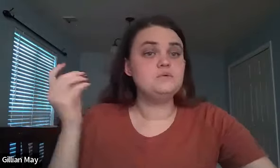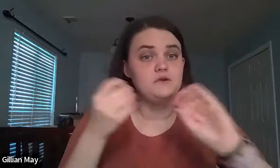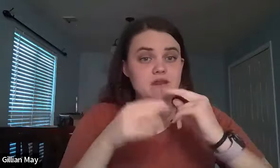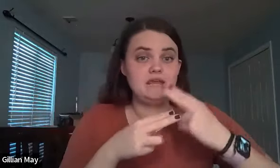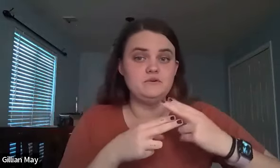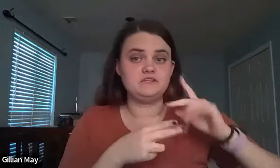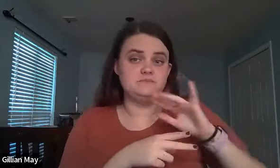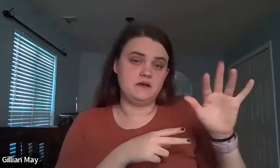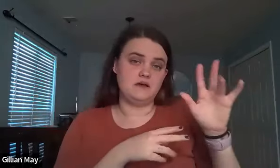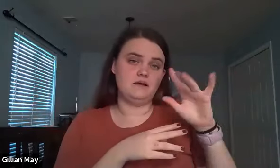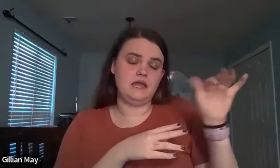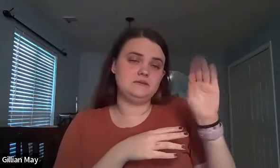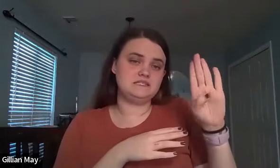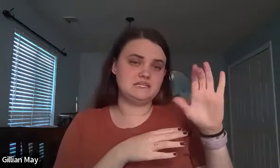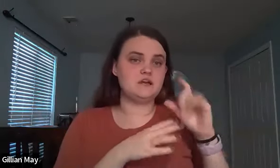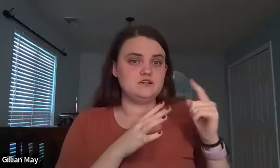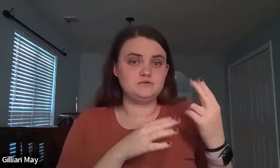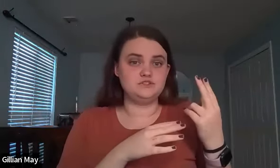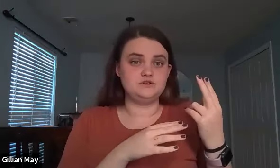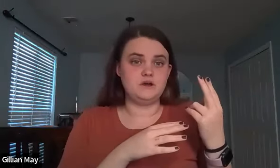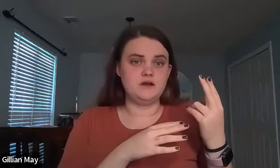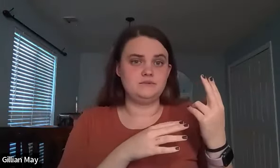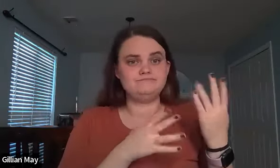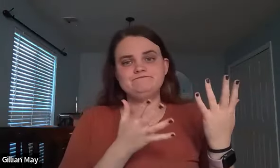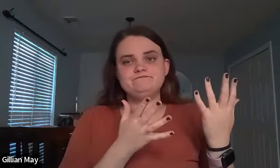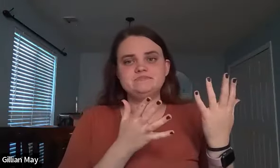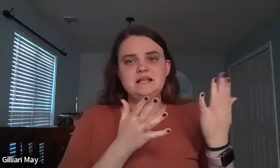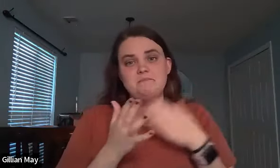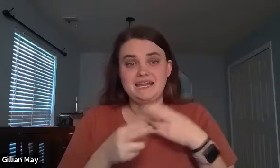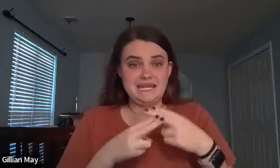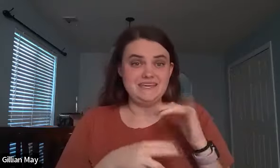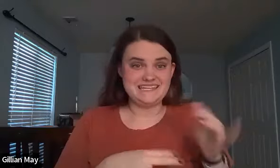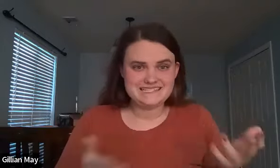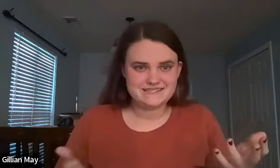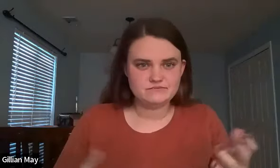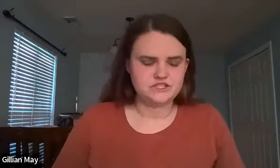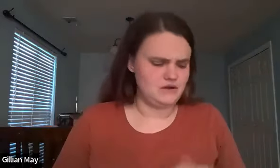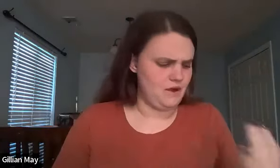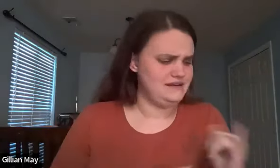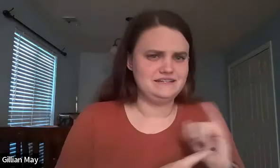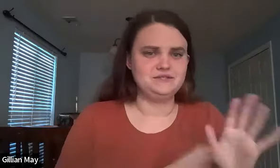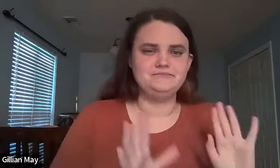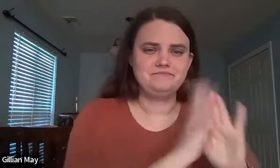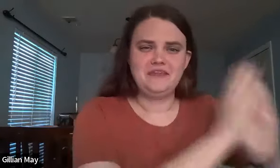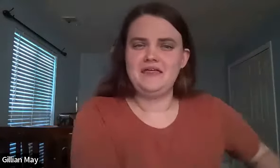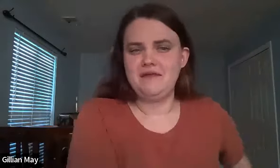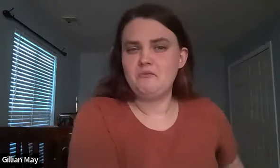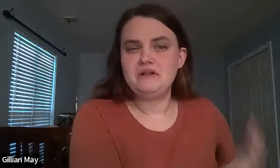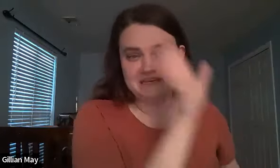with our name, with the ABCs, I also will do my name is, which why did I do? We'll get into